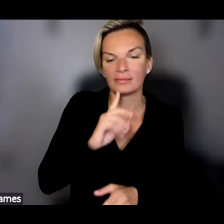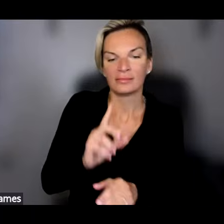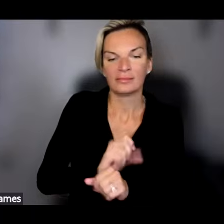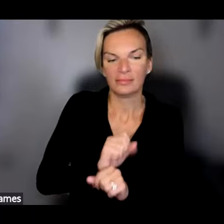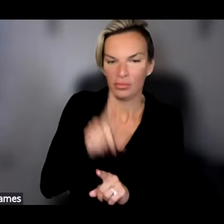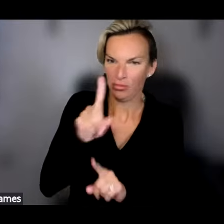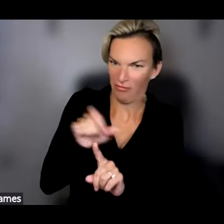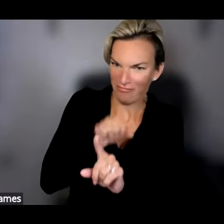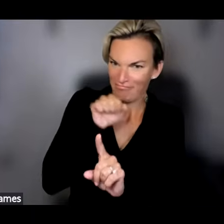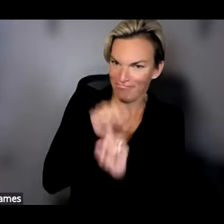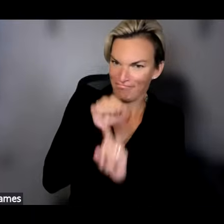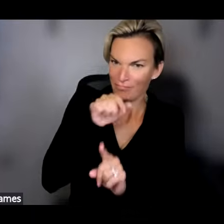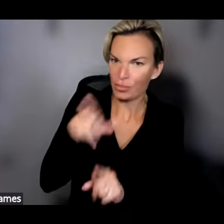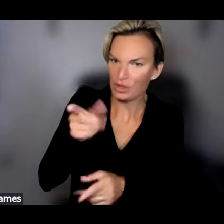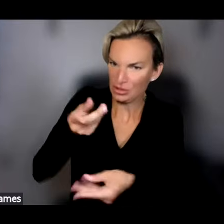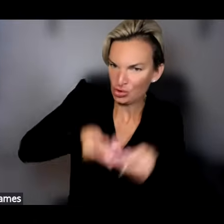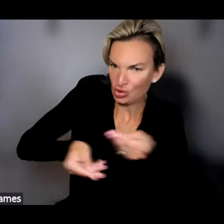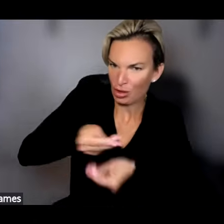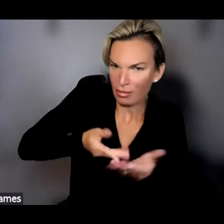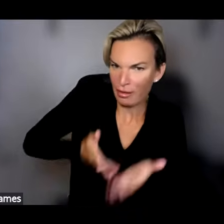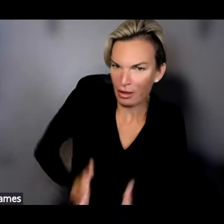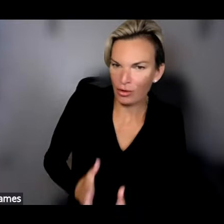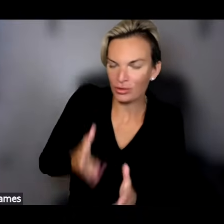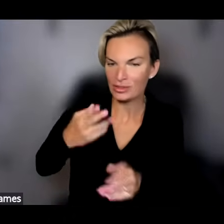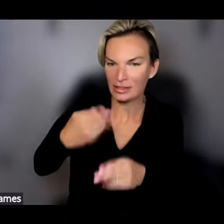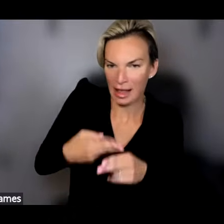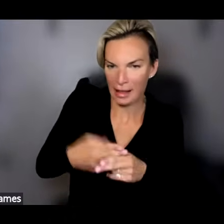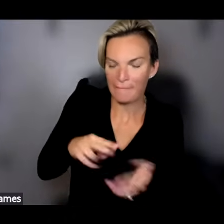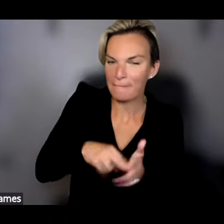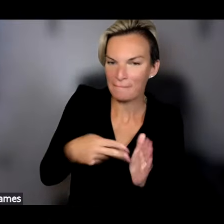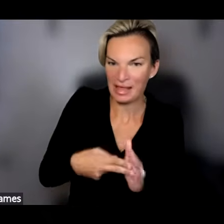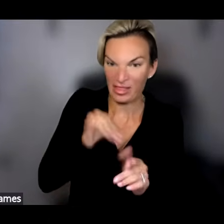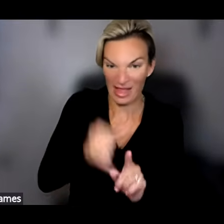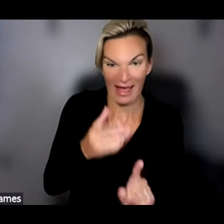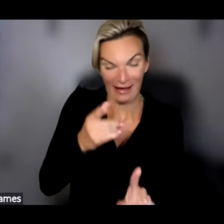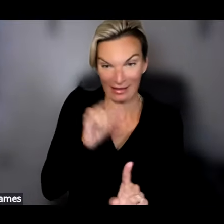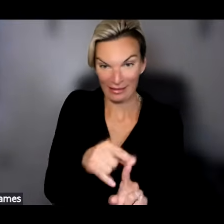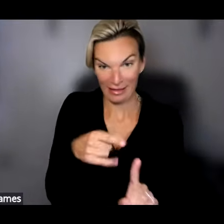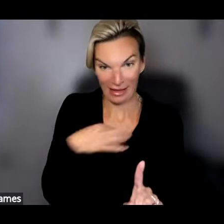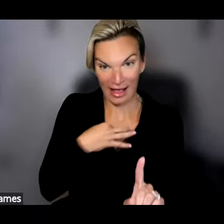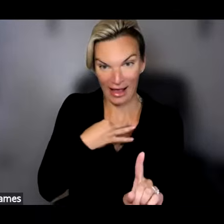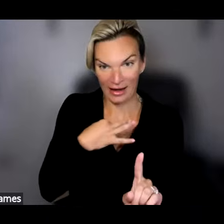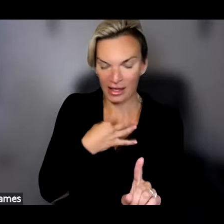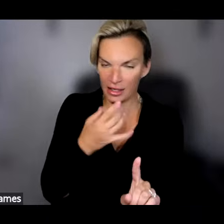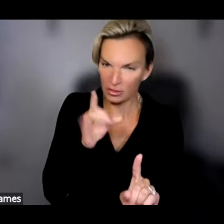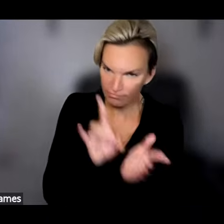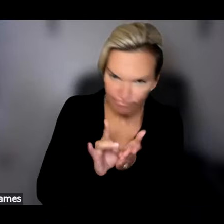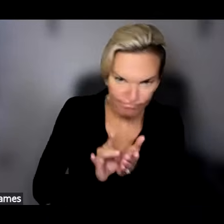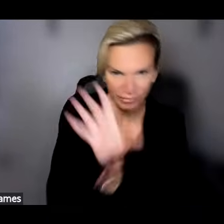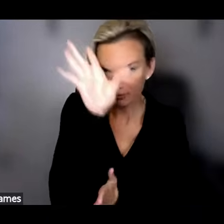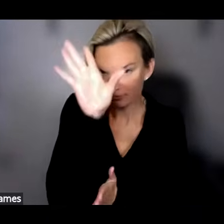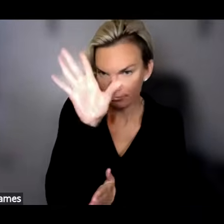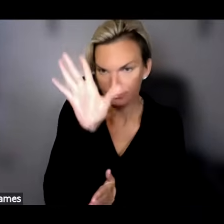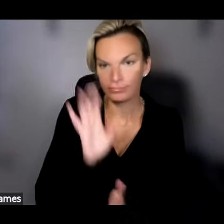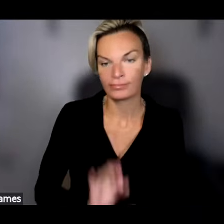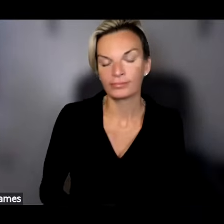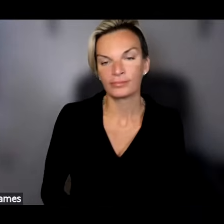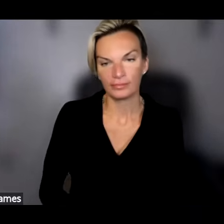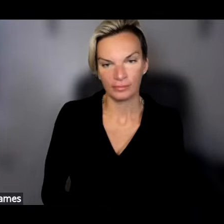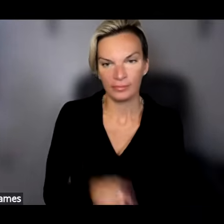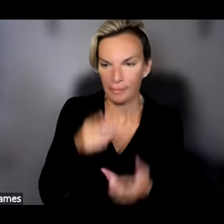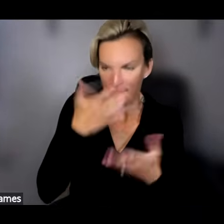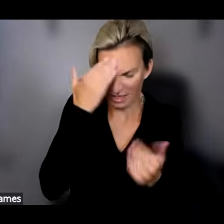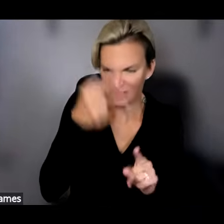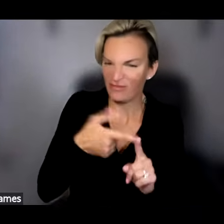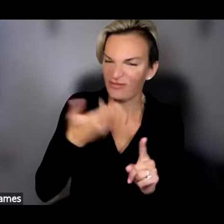be disqualified from being a candidate. And that's exactly what we're asking the board to do today. Just as